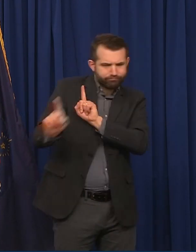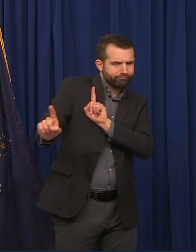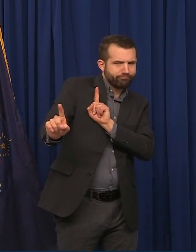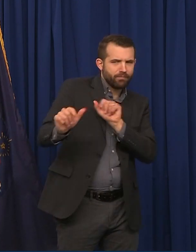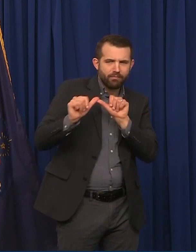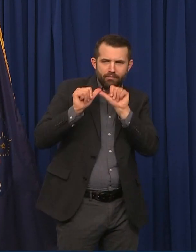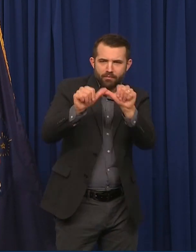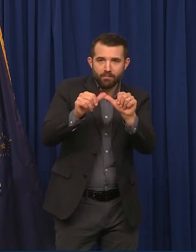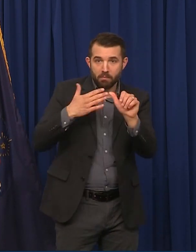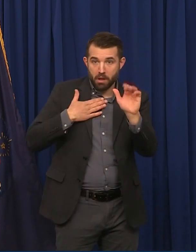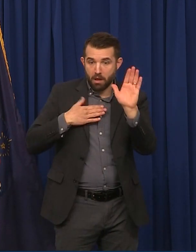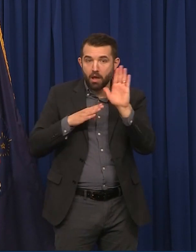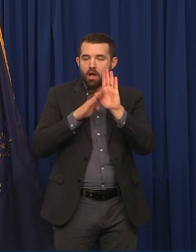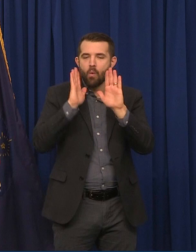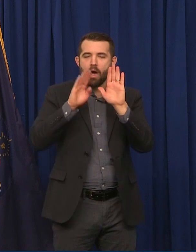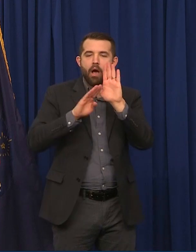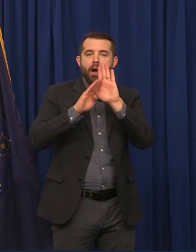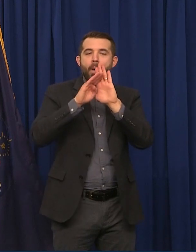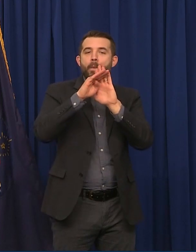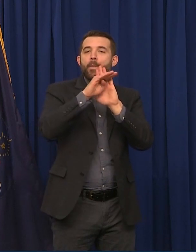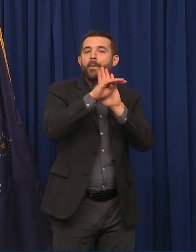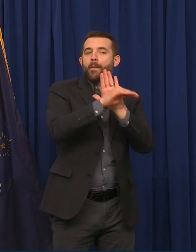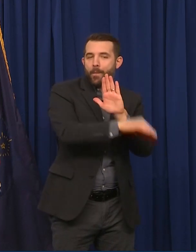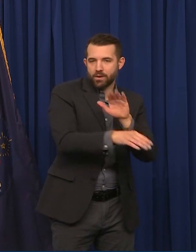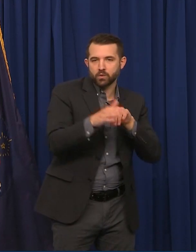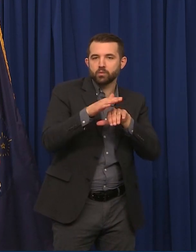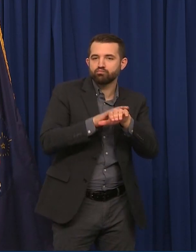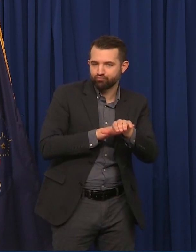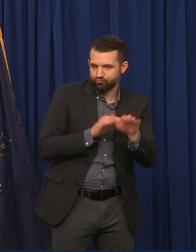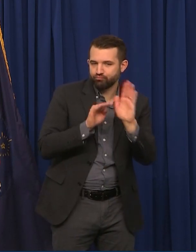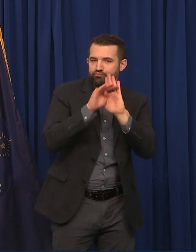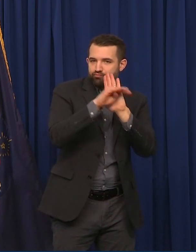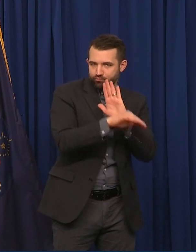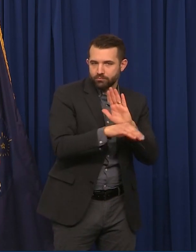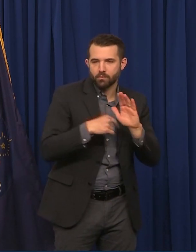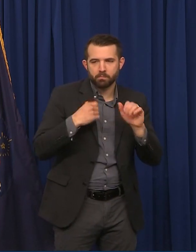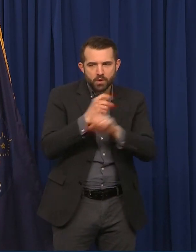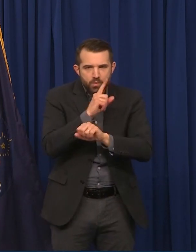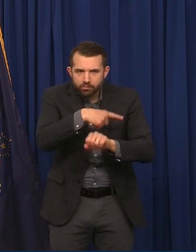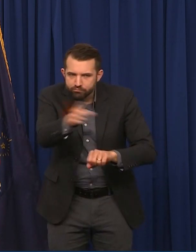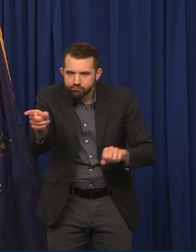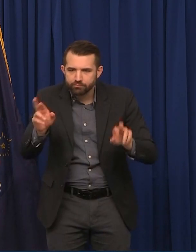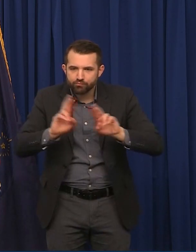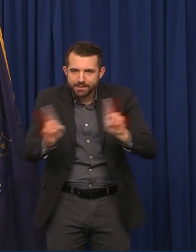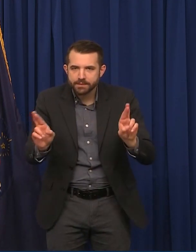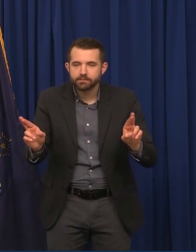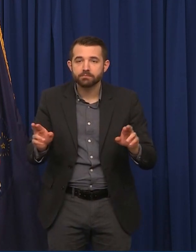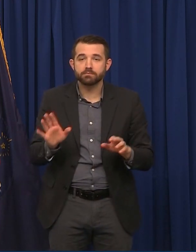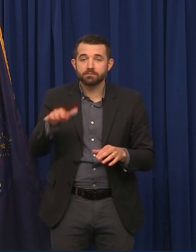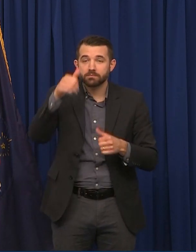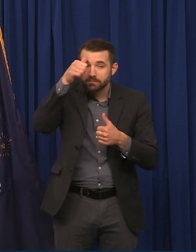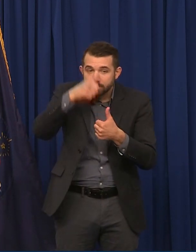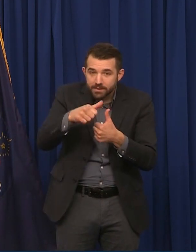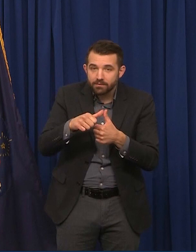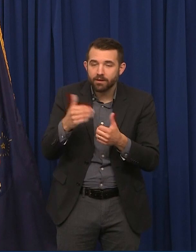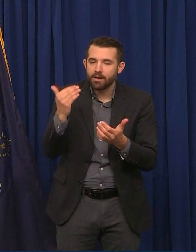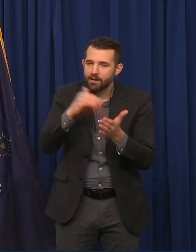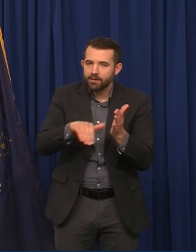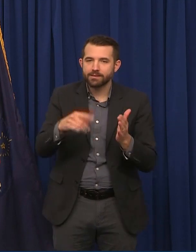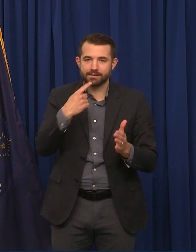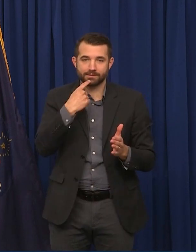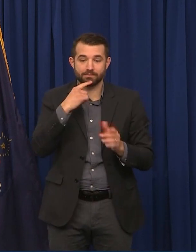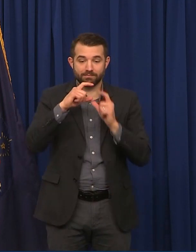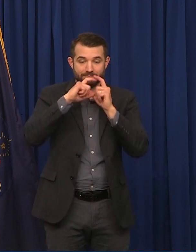first is that under some scenarios, the initial number of ventilators that we requested under